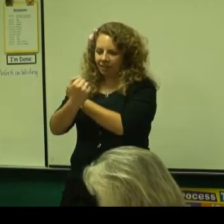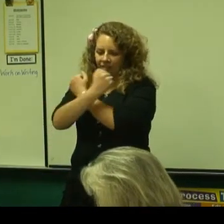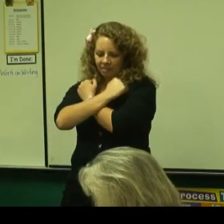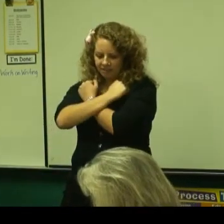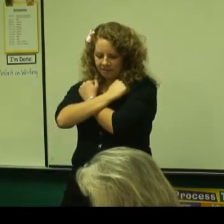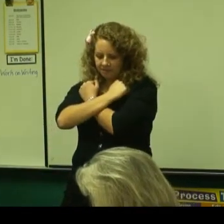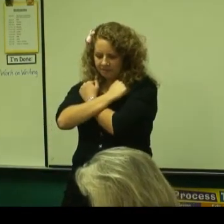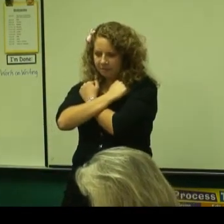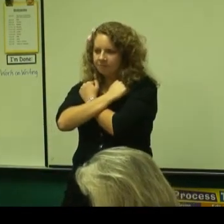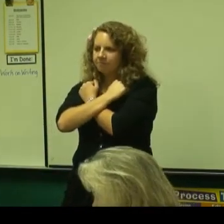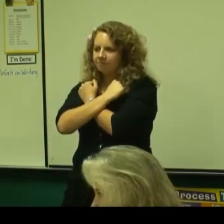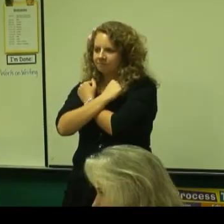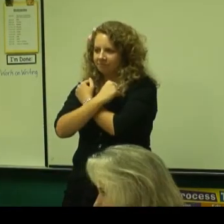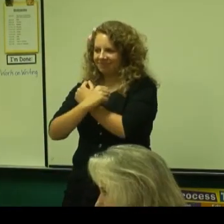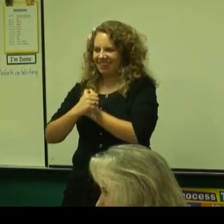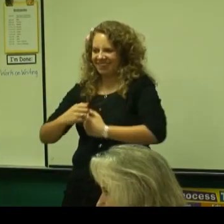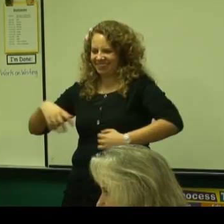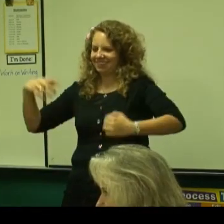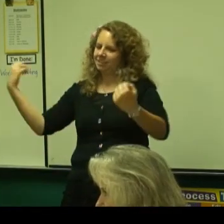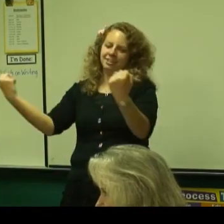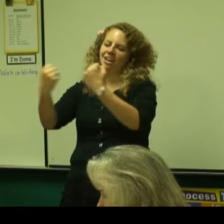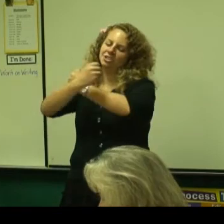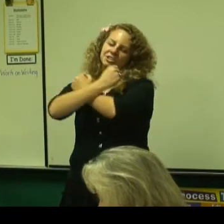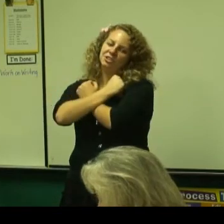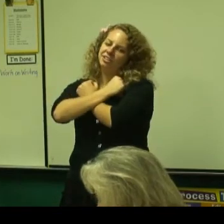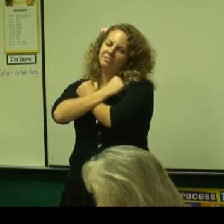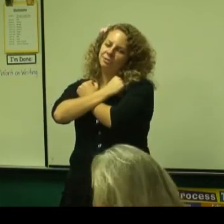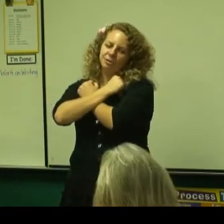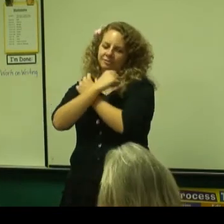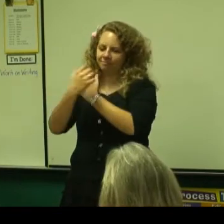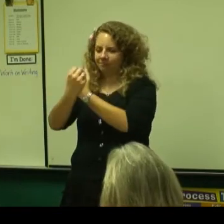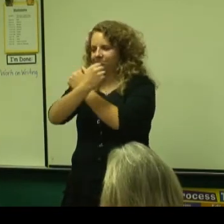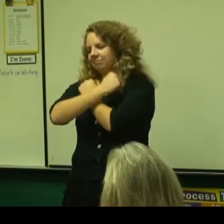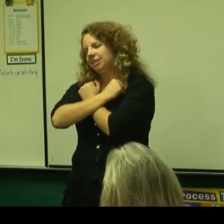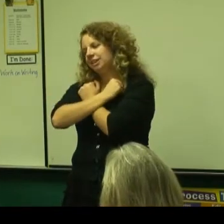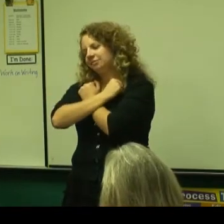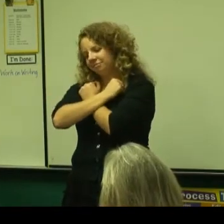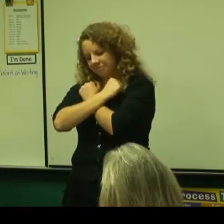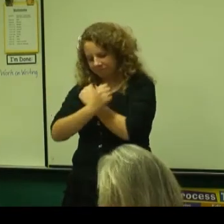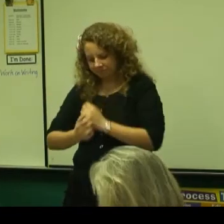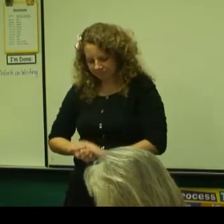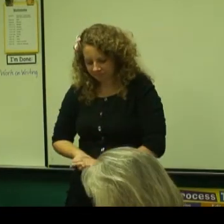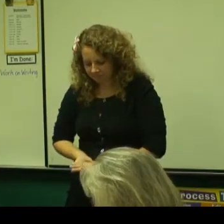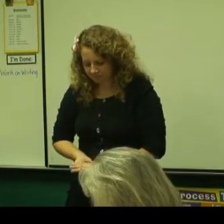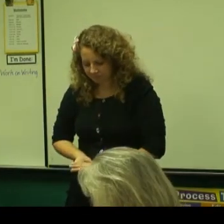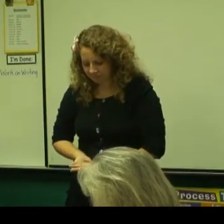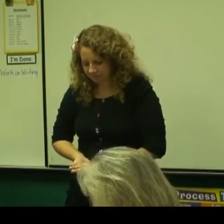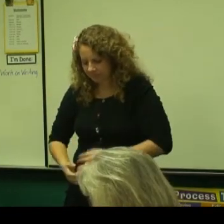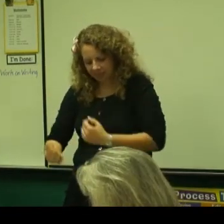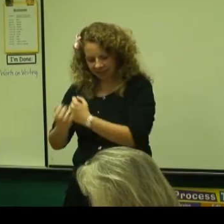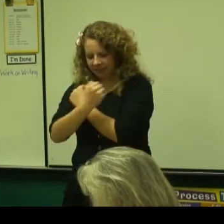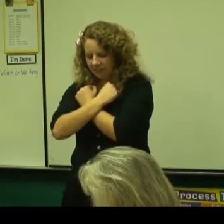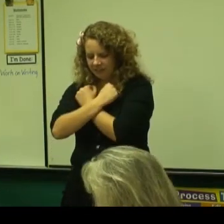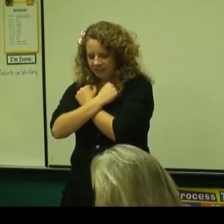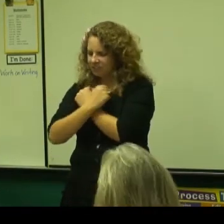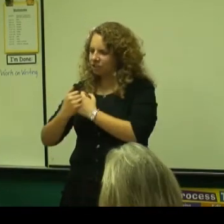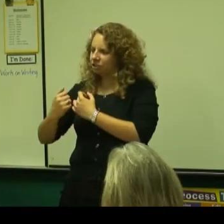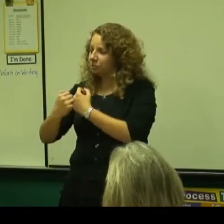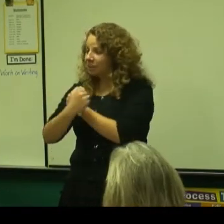You'll do it over your heart. Yeah, just straightforward. Love. Your hood. Yeah, like, this can also be